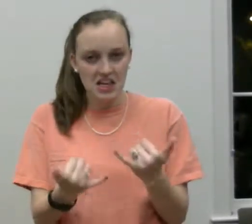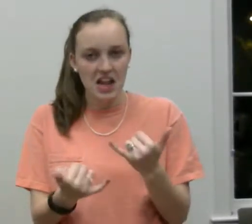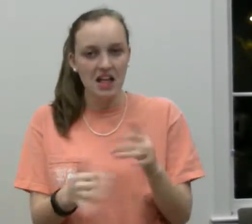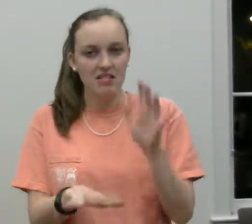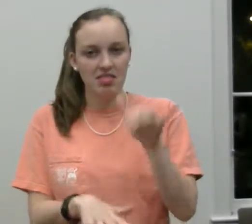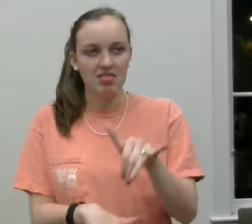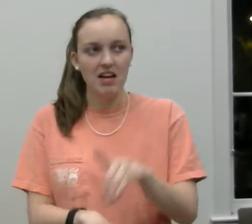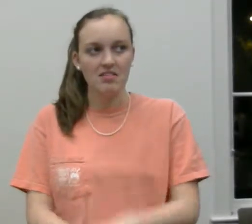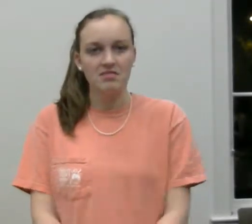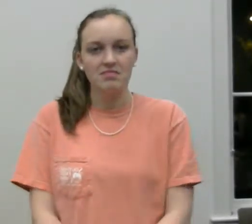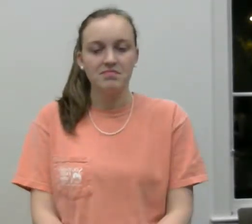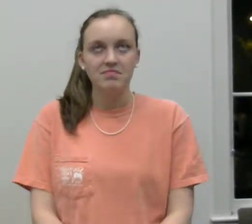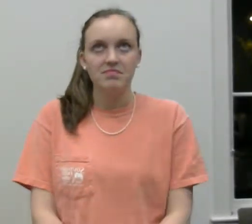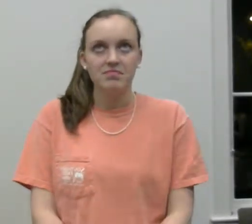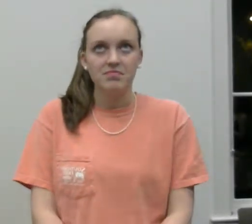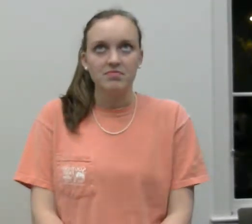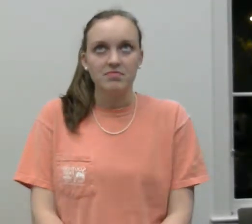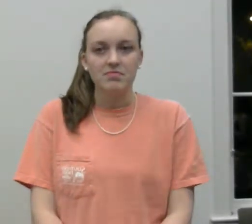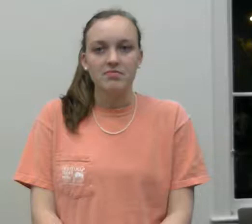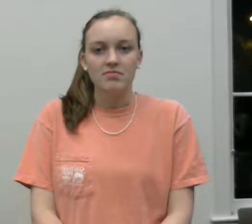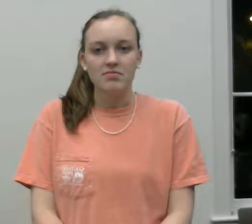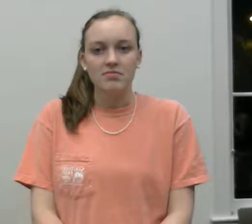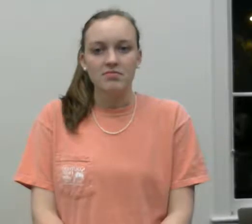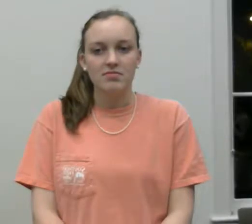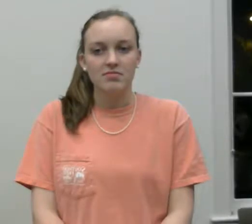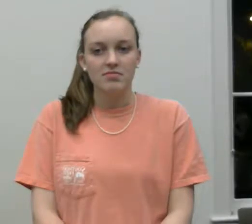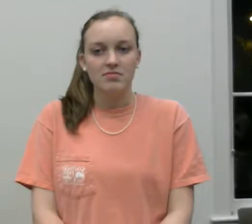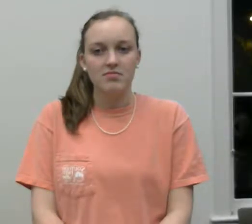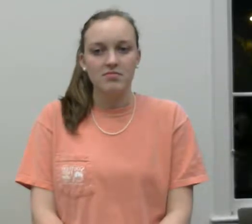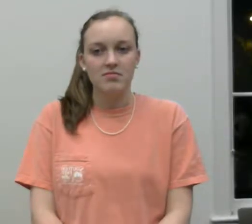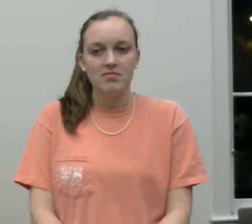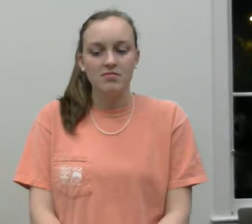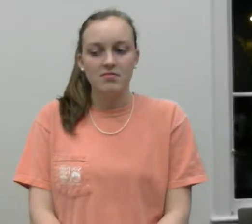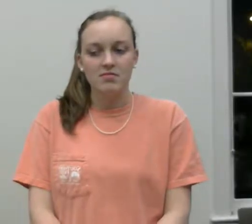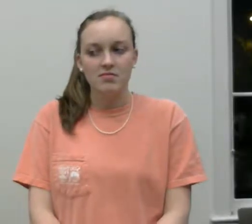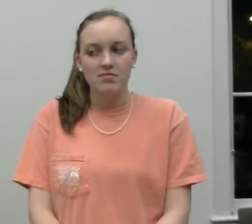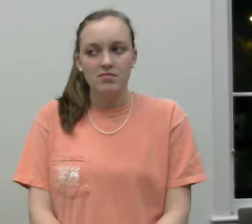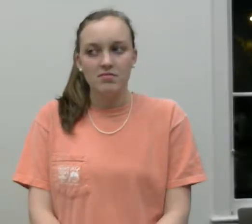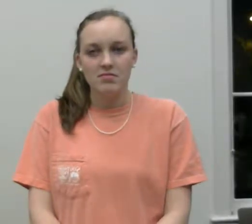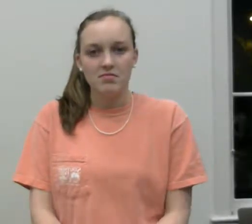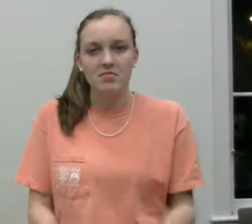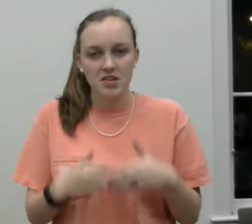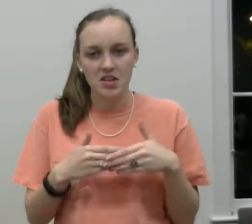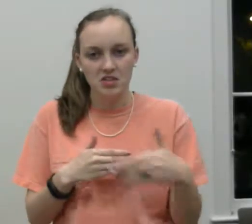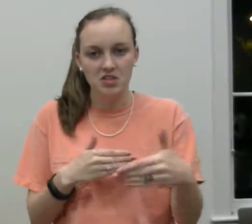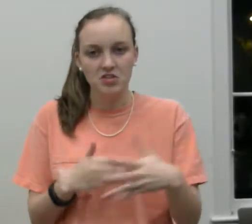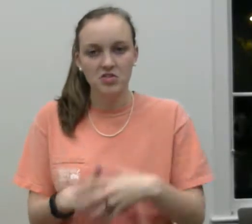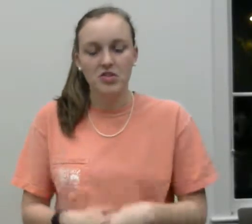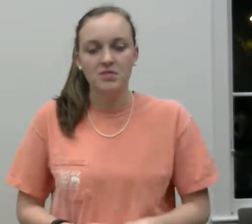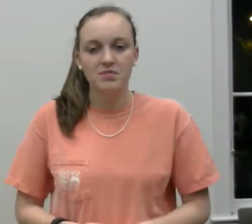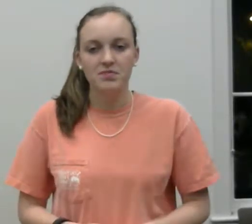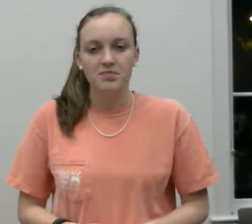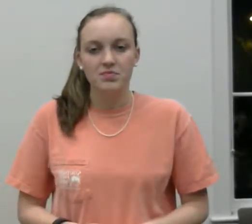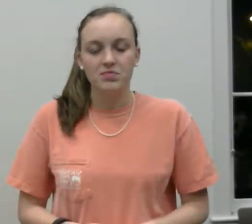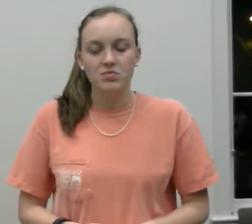be sick, but they won't do it at Brother Church. So, let's continue here, and we will.